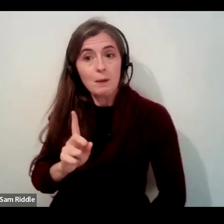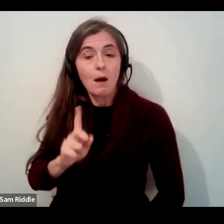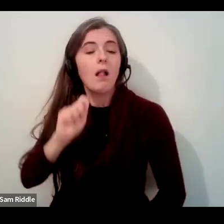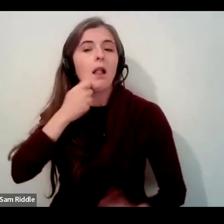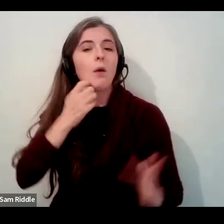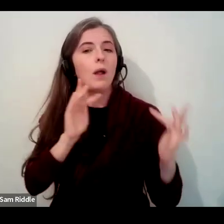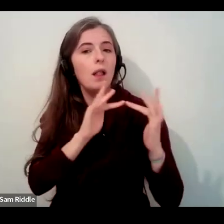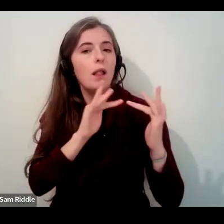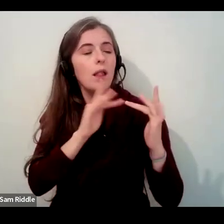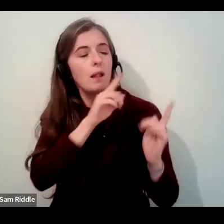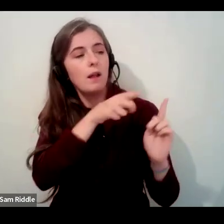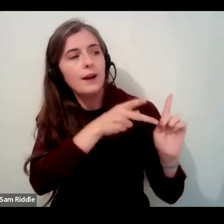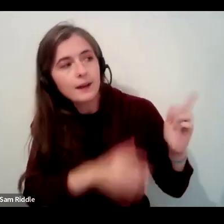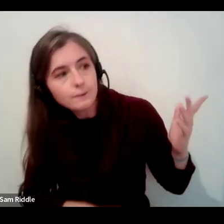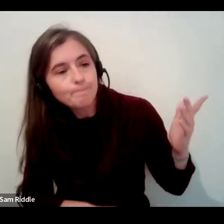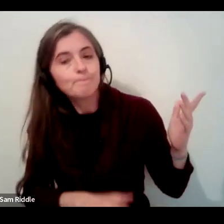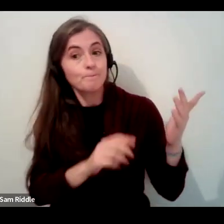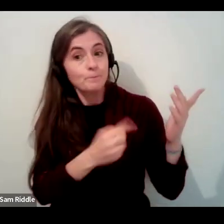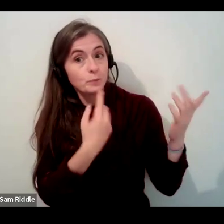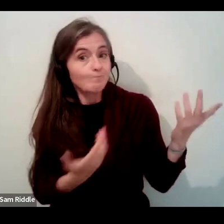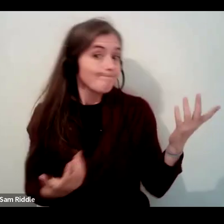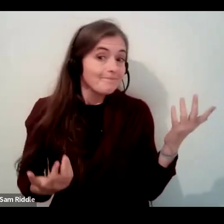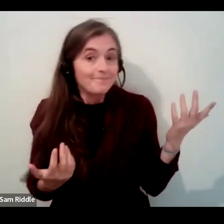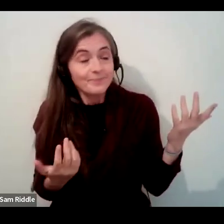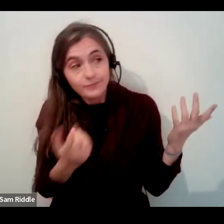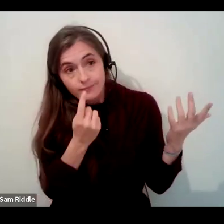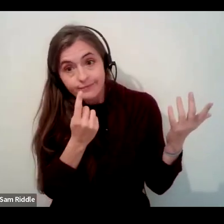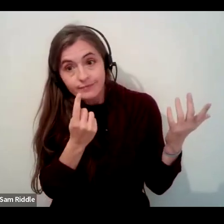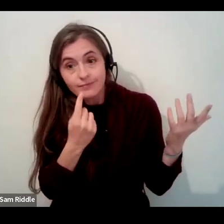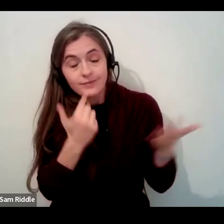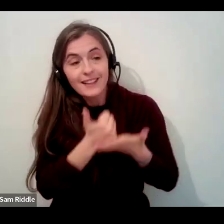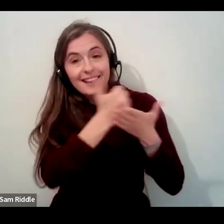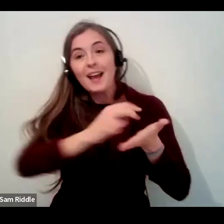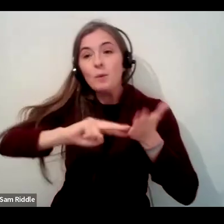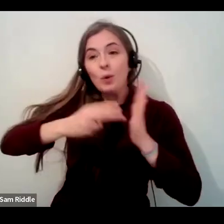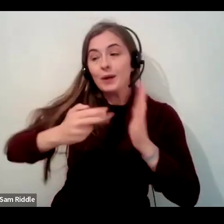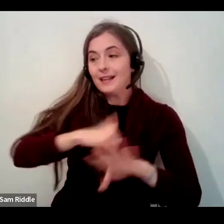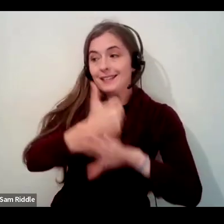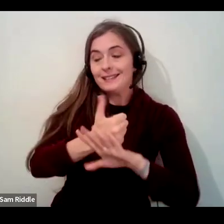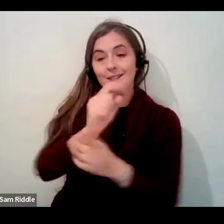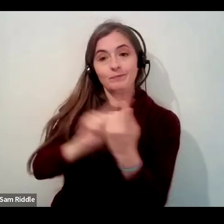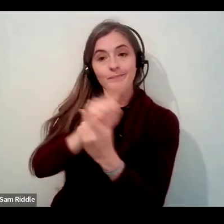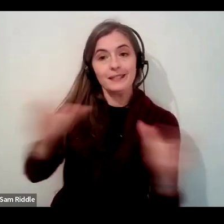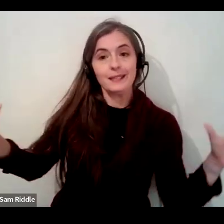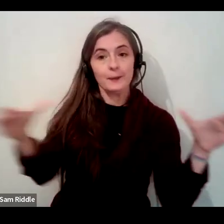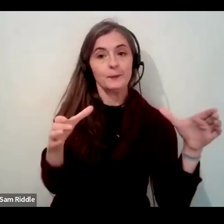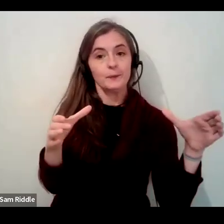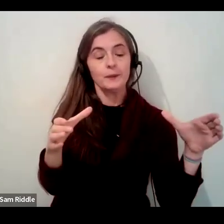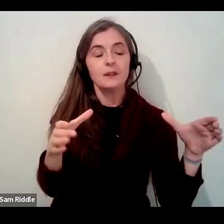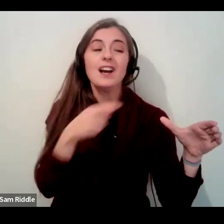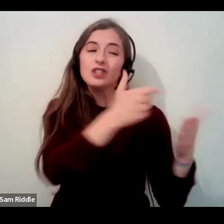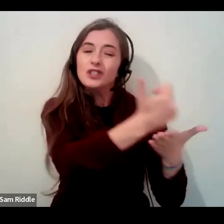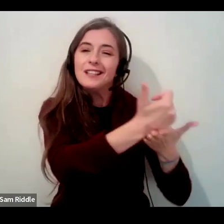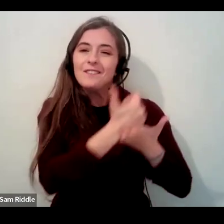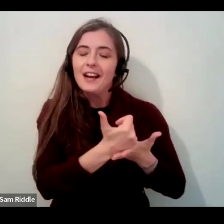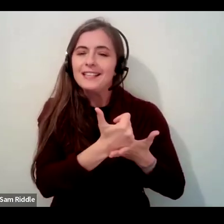I want to get back in touch with her to say that I can help organise that. She has advised